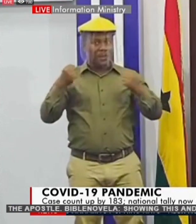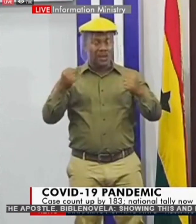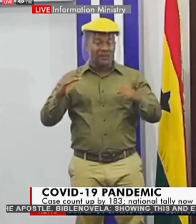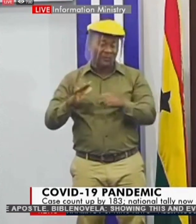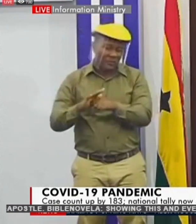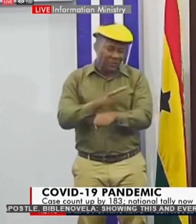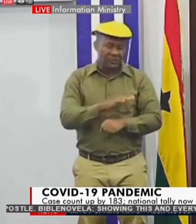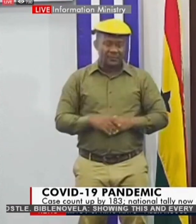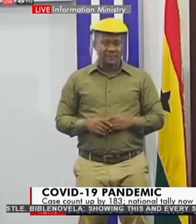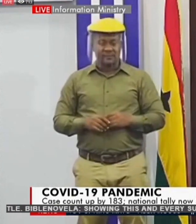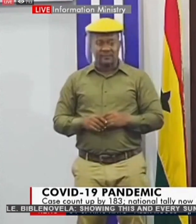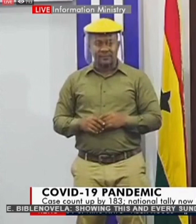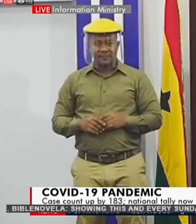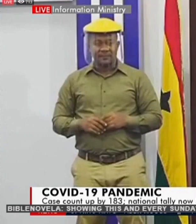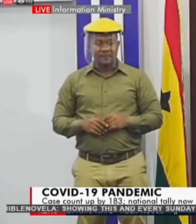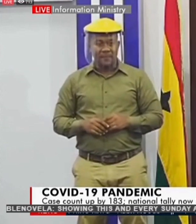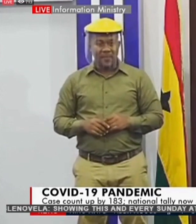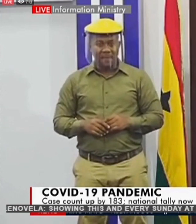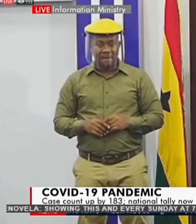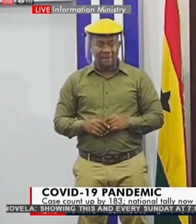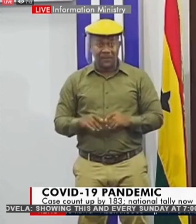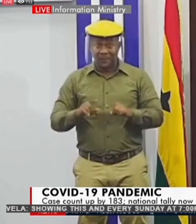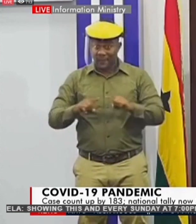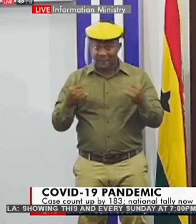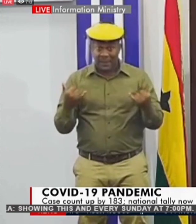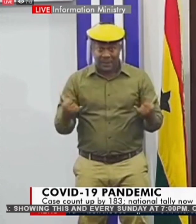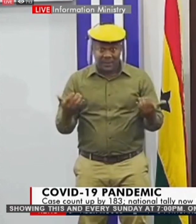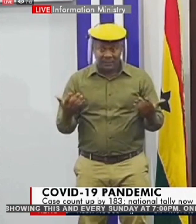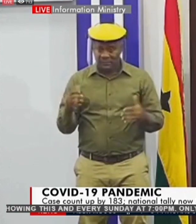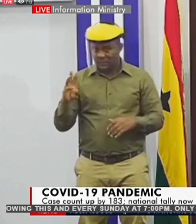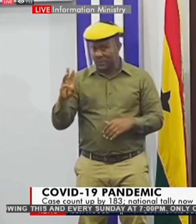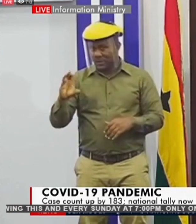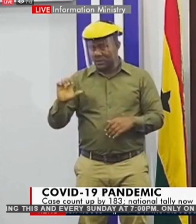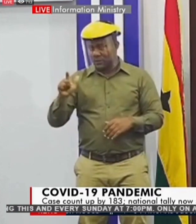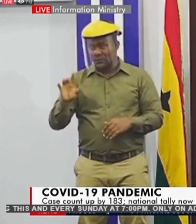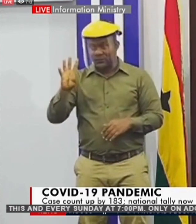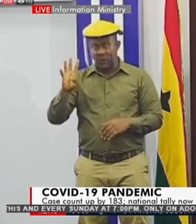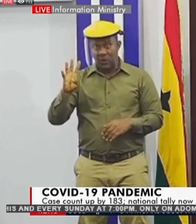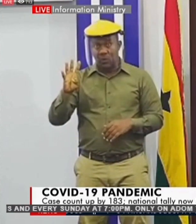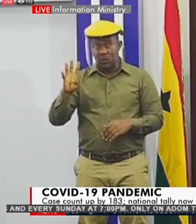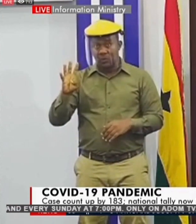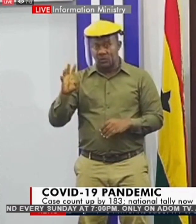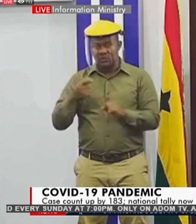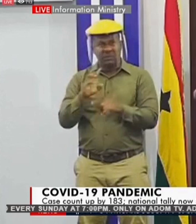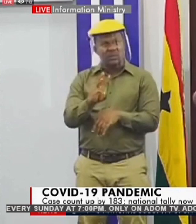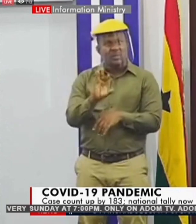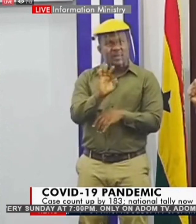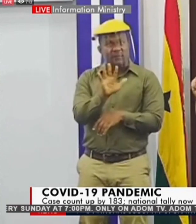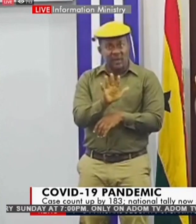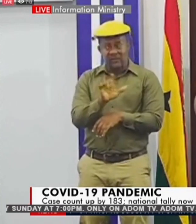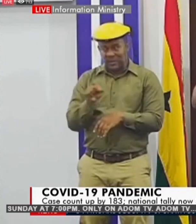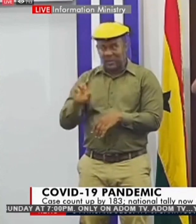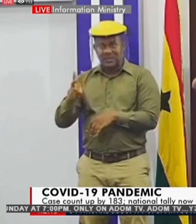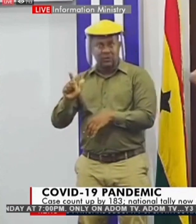recovered. But for the records, as of now, 624 out of the